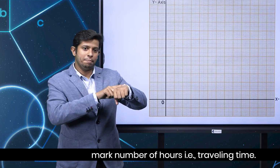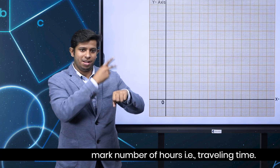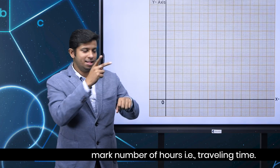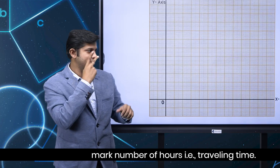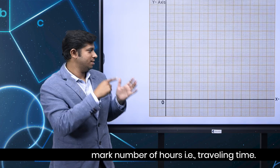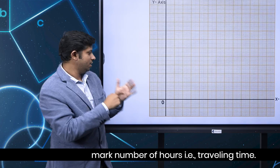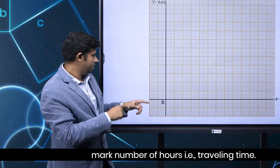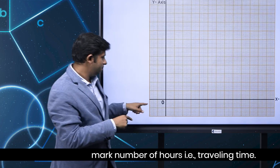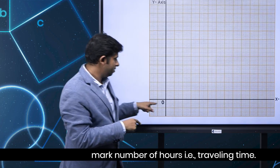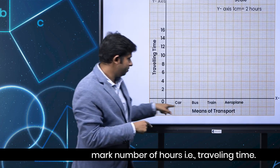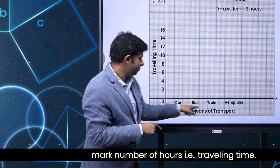time.